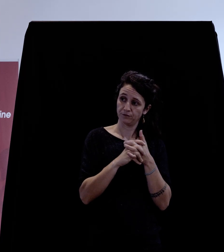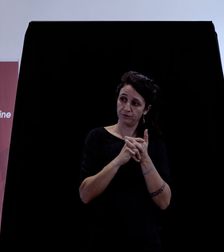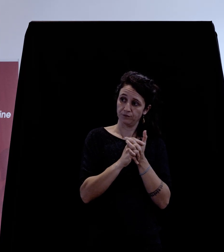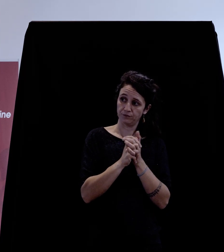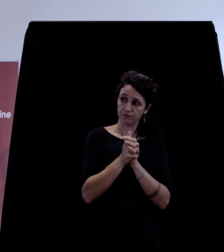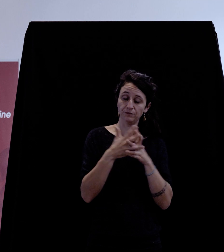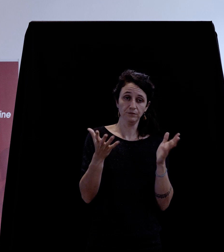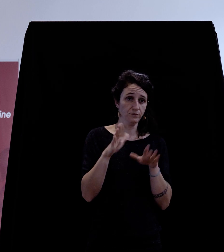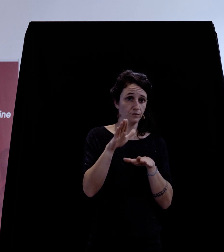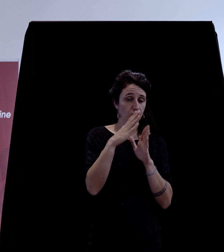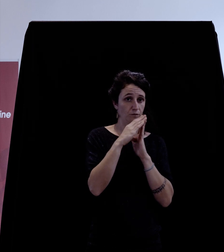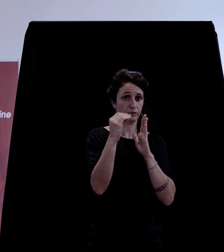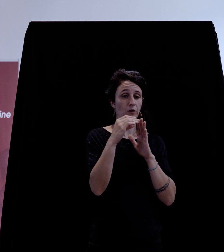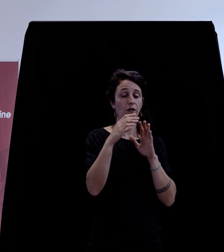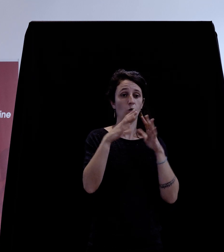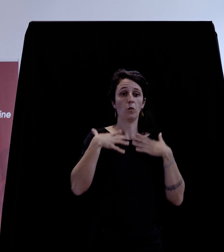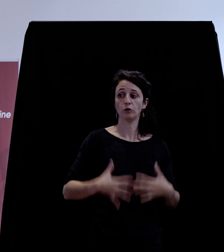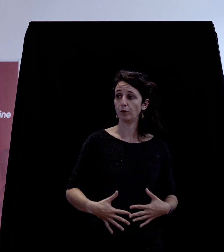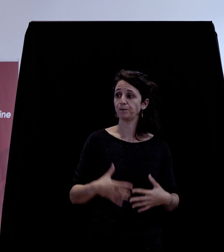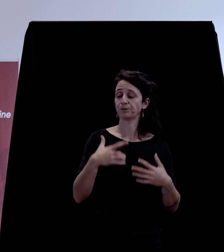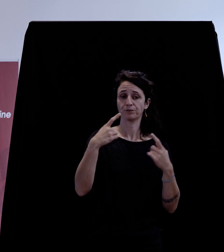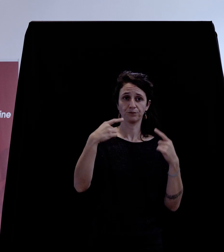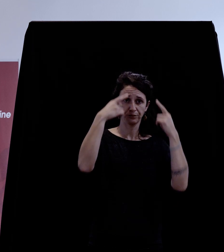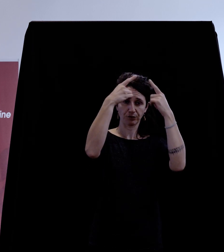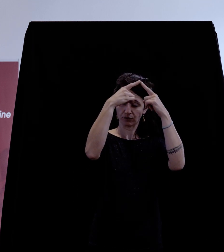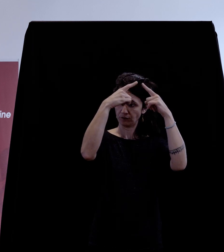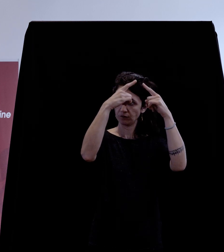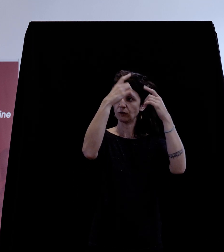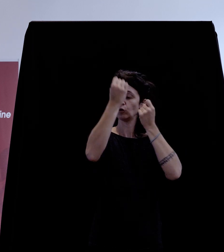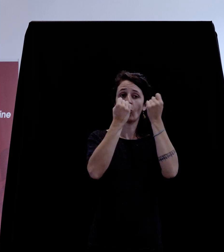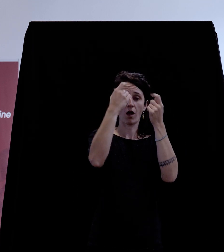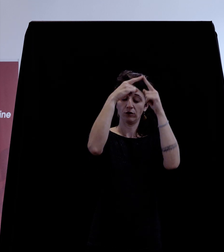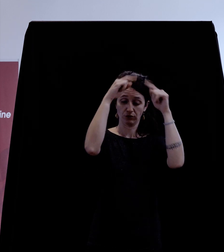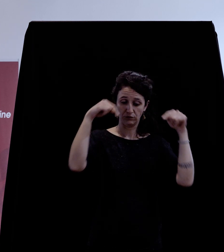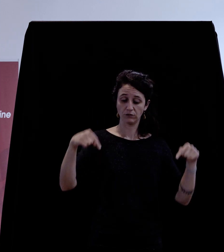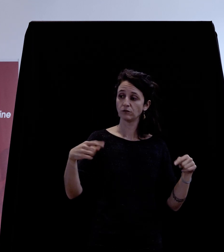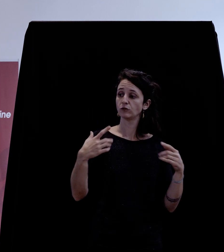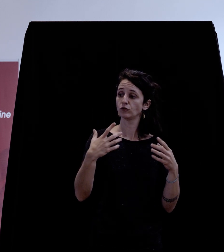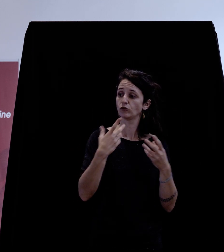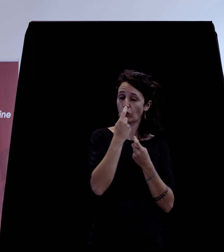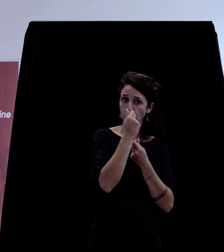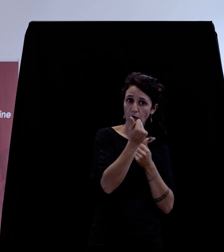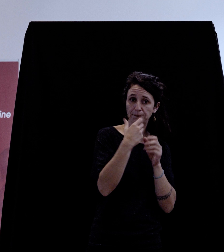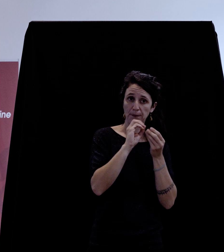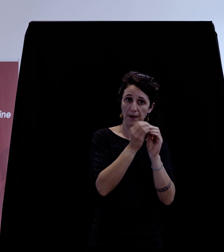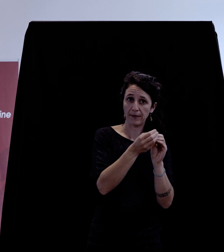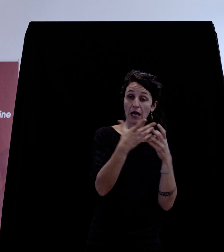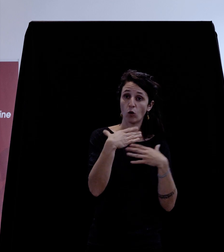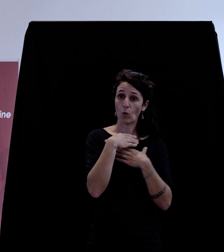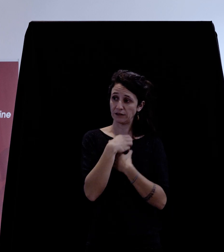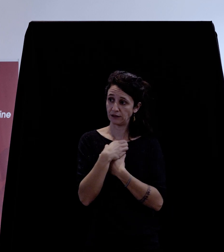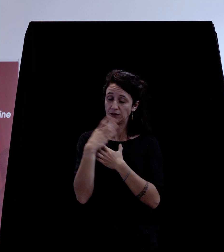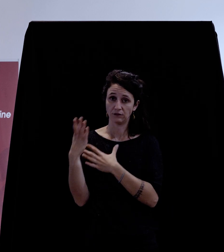issues, and anxiety. And I have self-regulation in the middle, because learning to regulate your